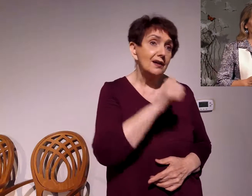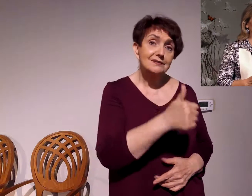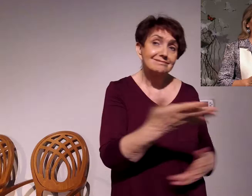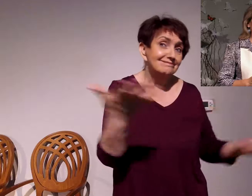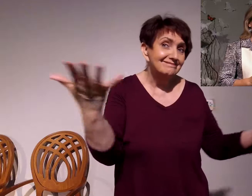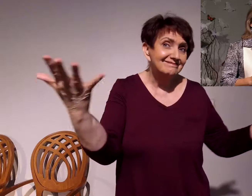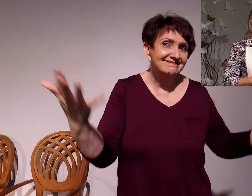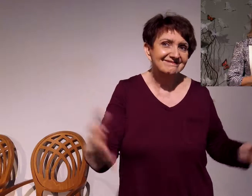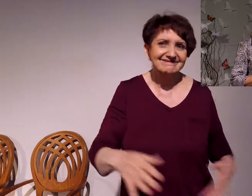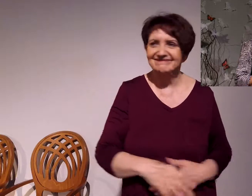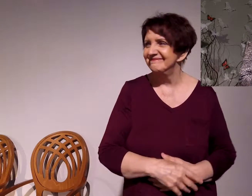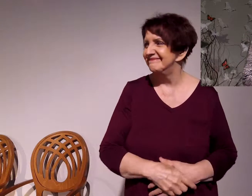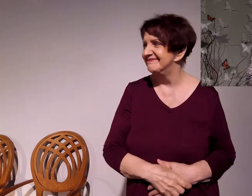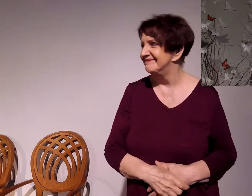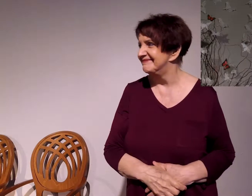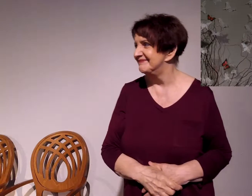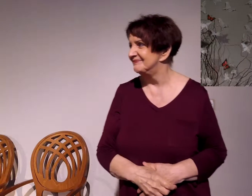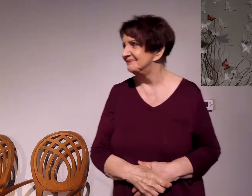not.